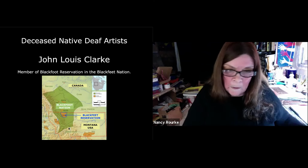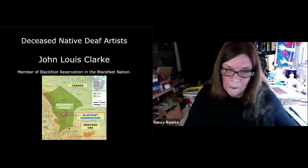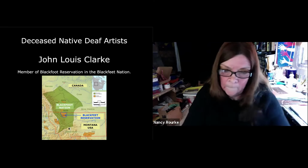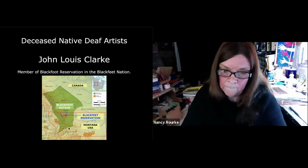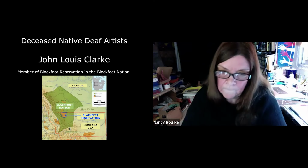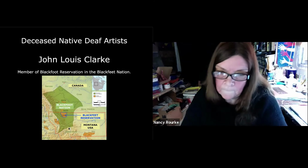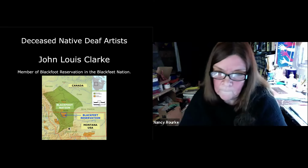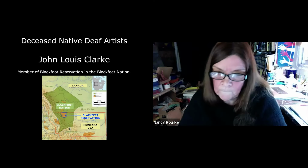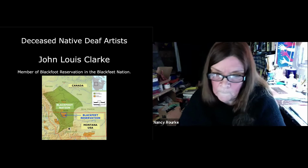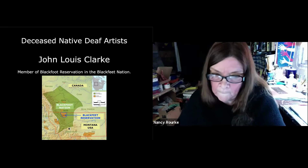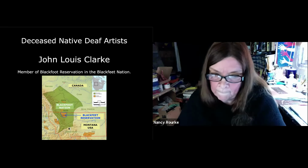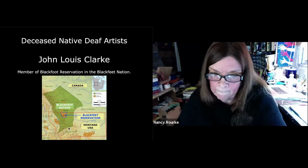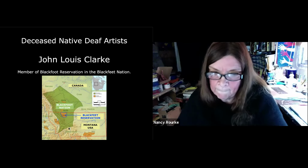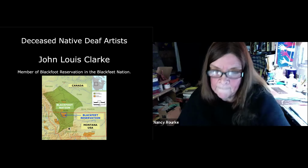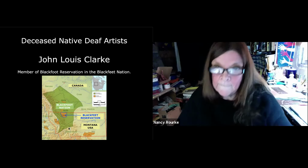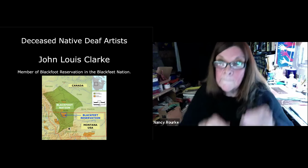Okay.